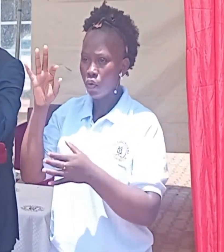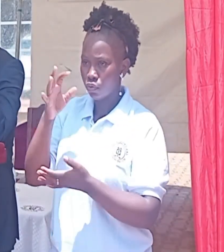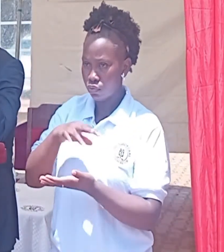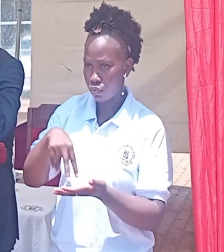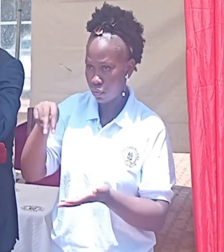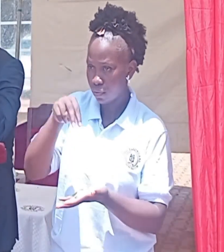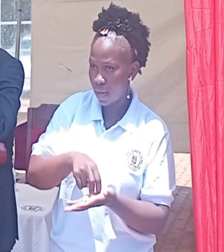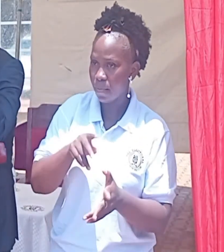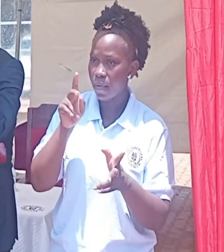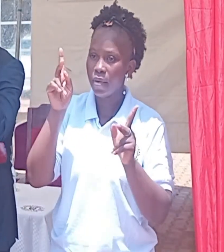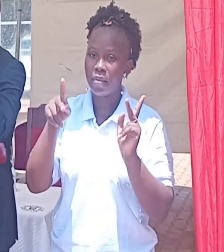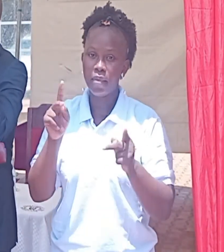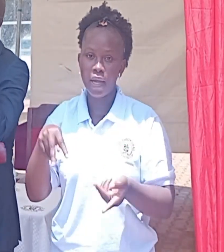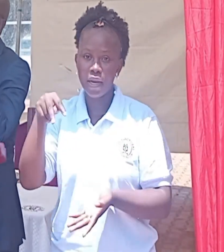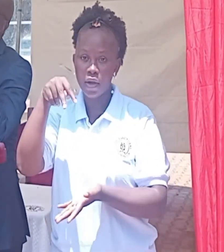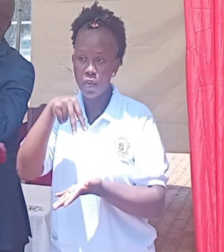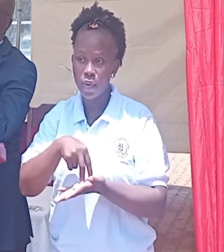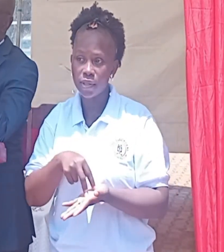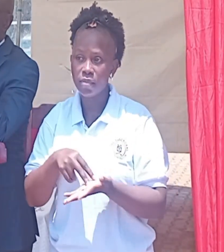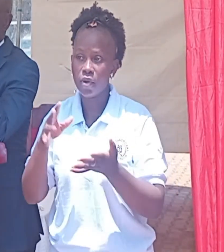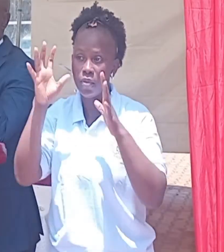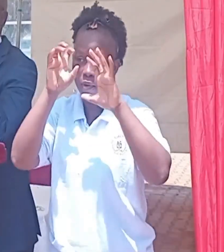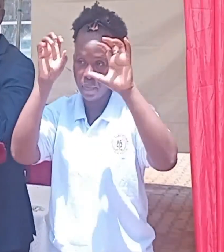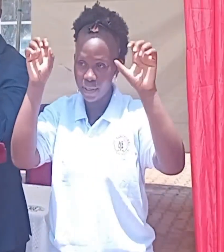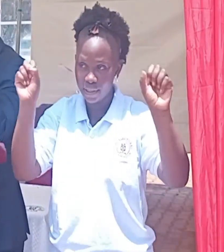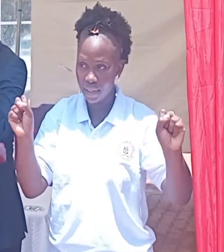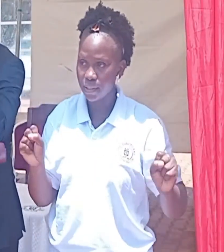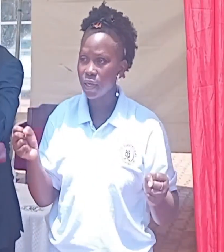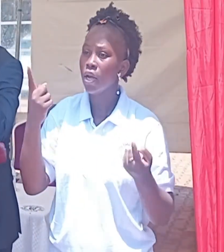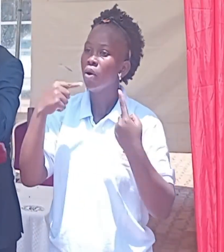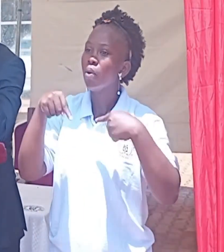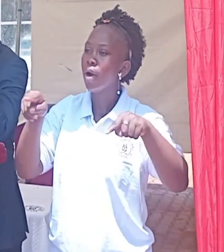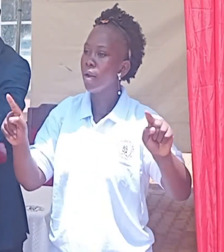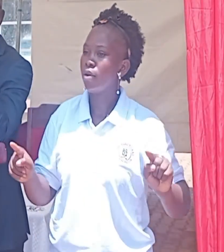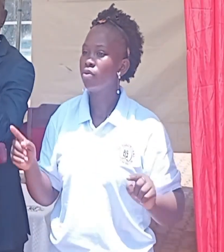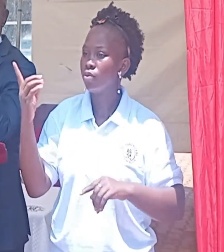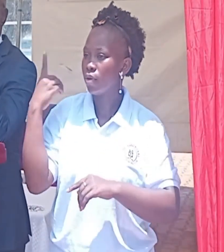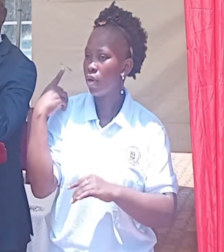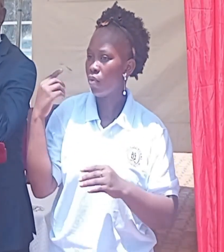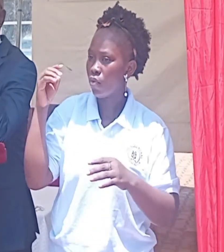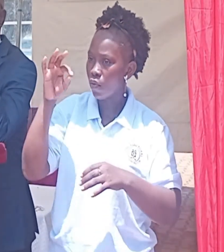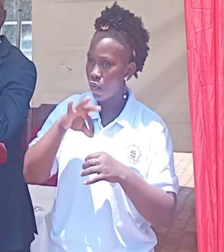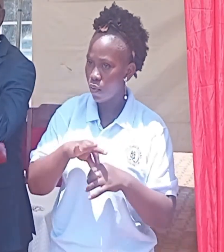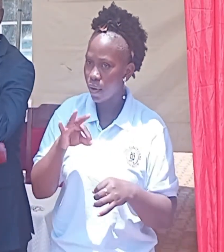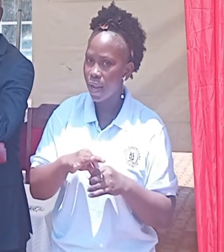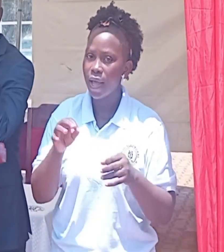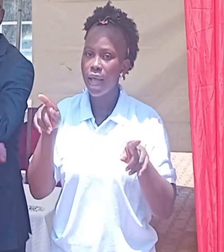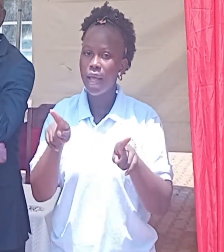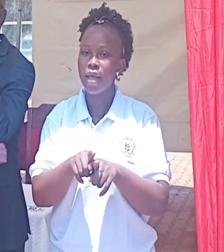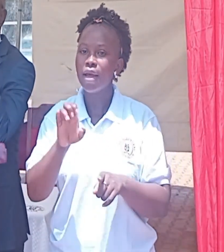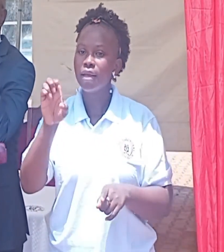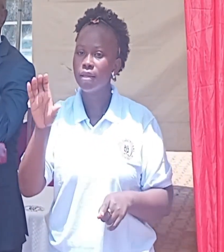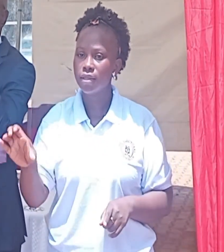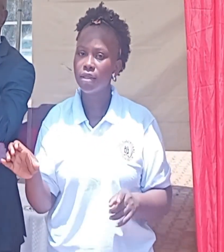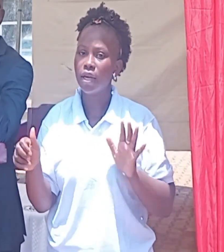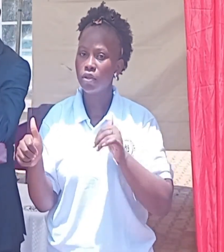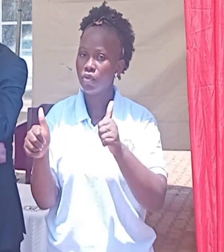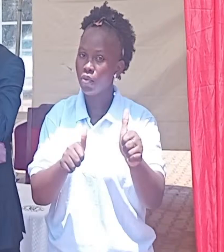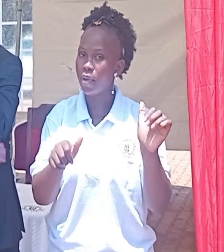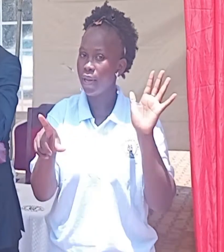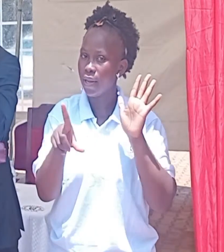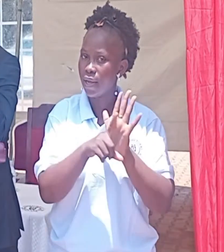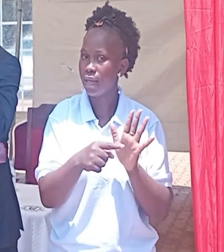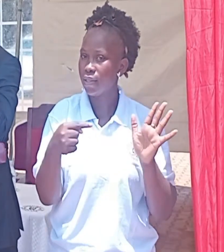ku bwa pulezidenti tulina okulangirira olunaku lw'okulonda era nga akakiiko batusinzira ku tteeka eryo olwali